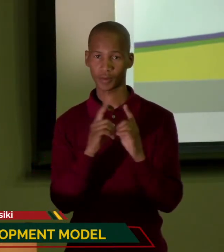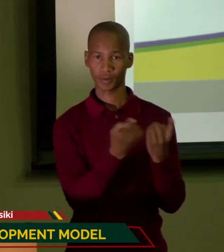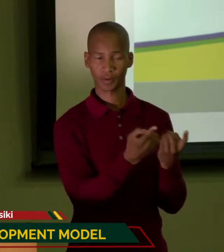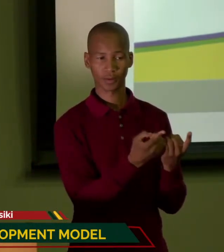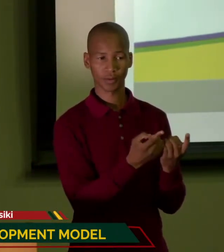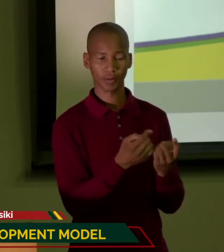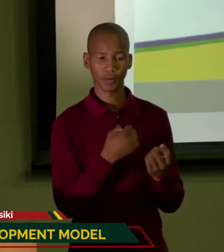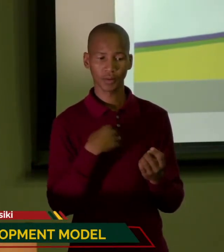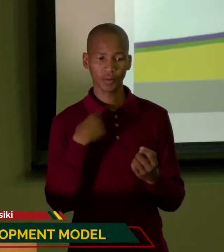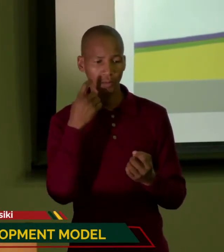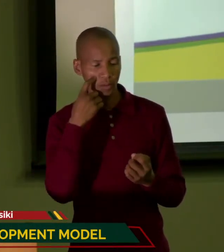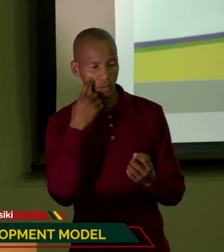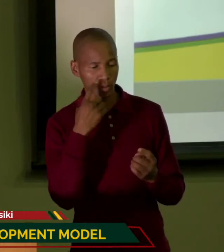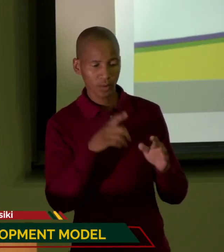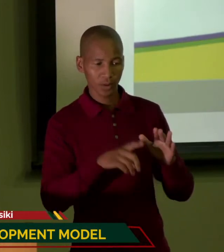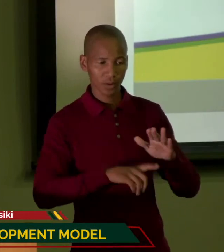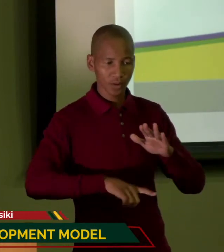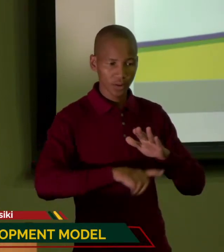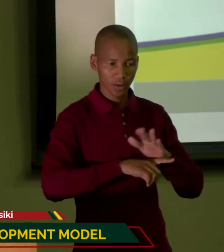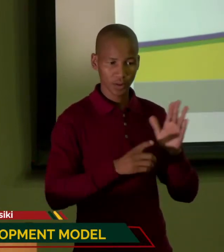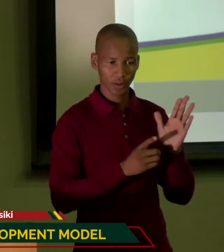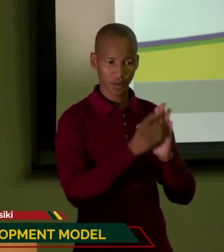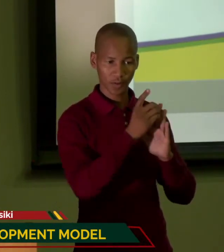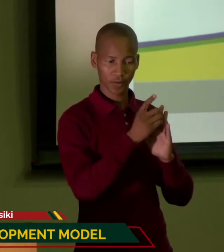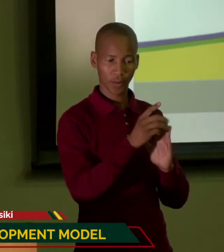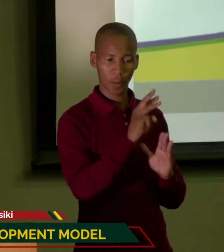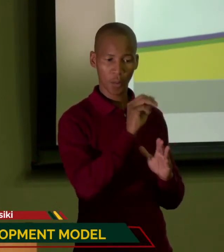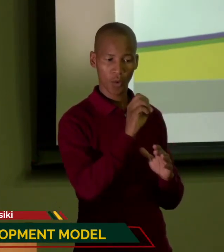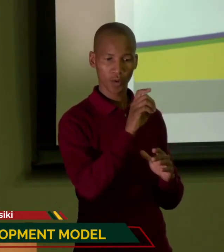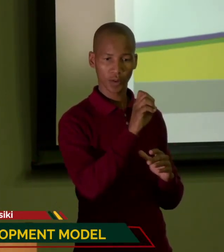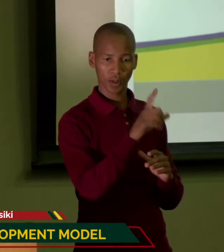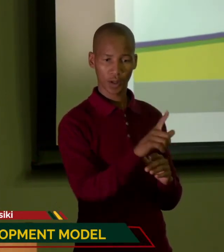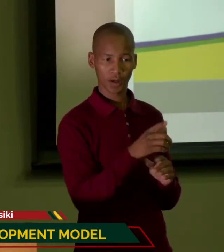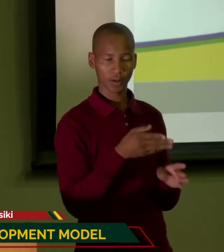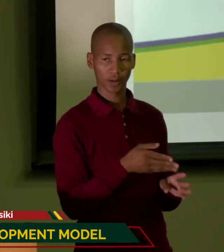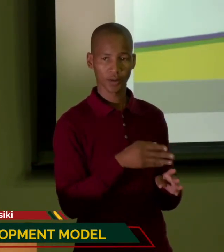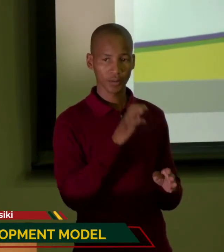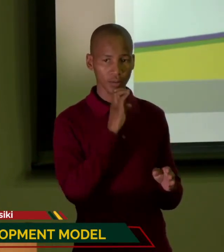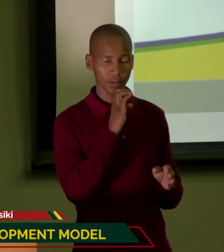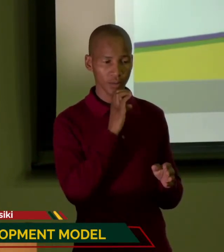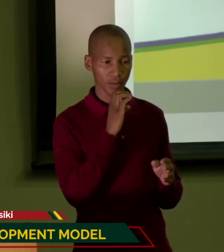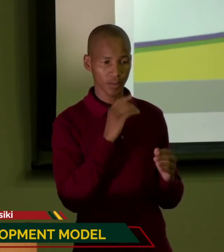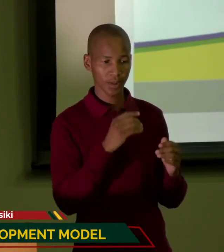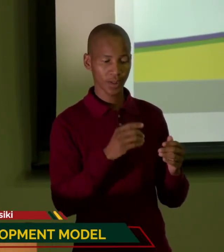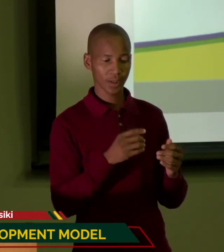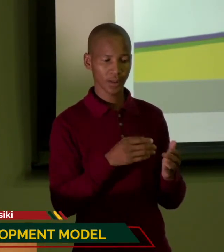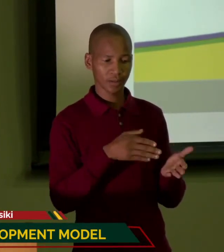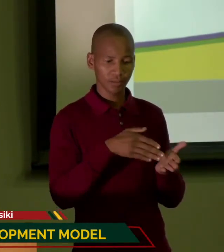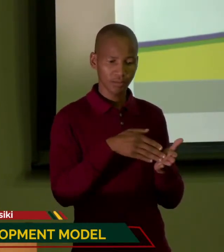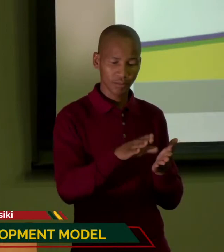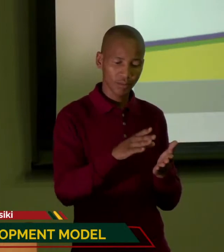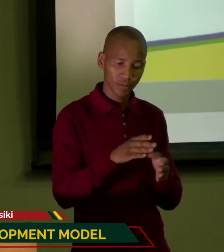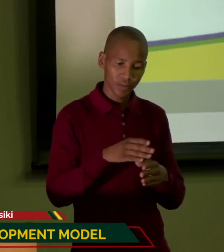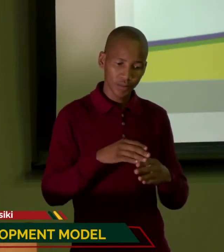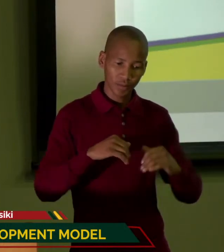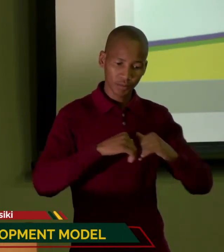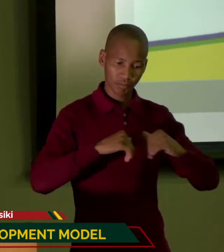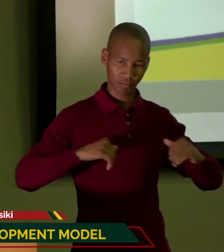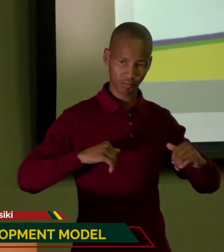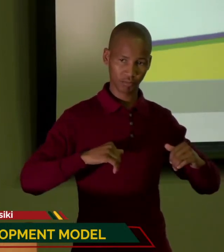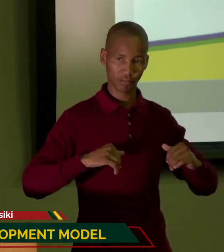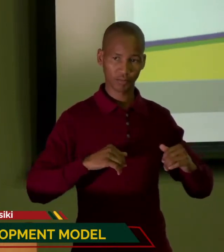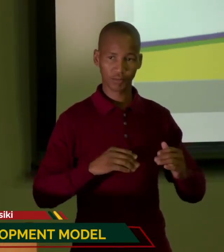district development model is also sa u us and them within the spheres